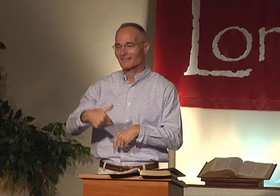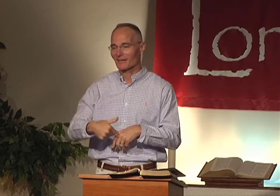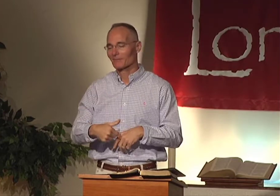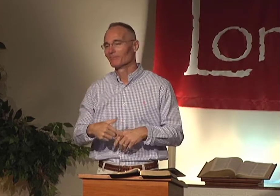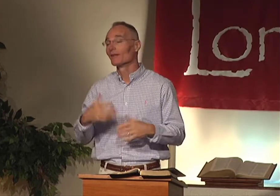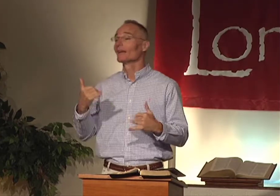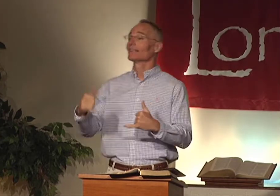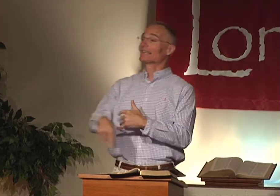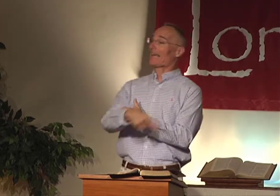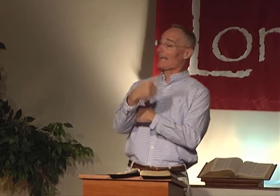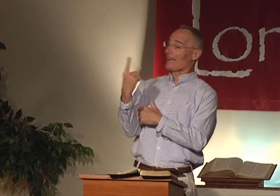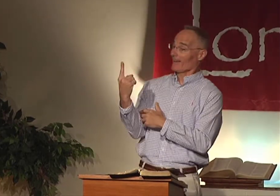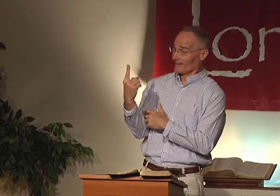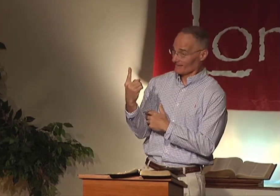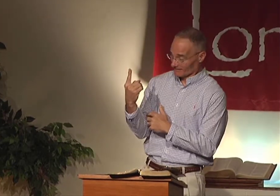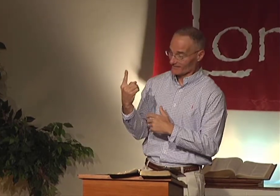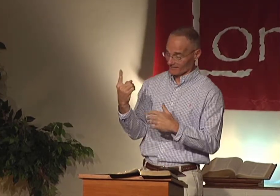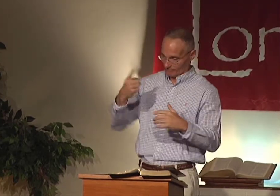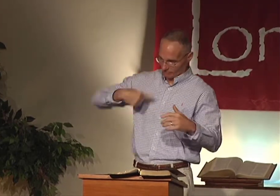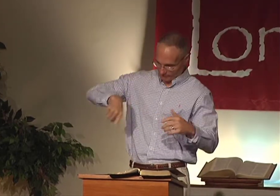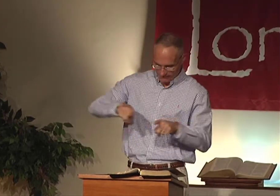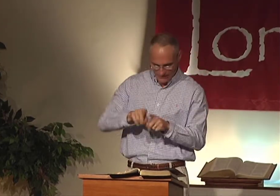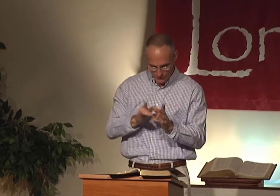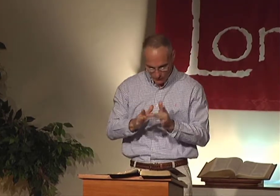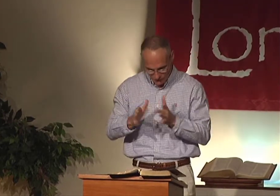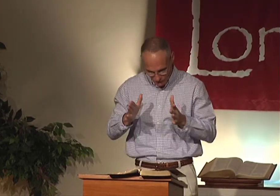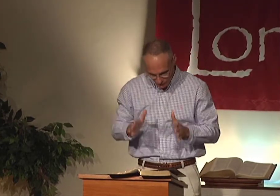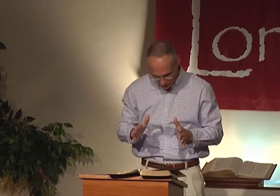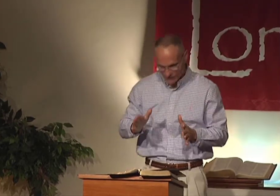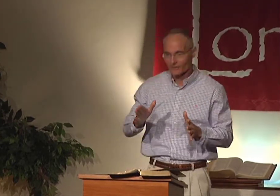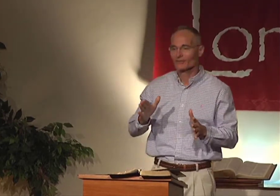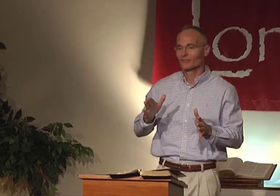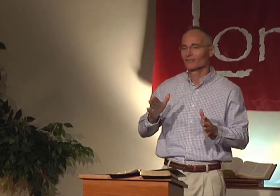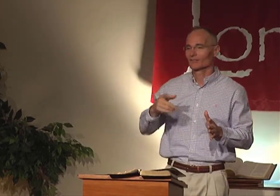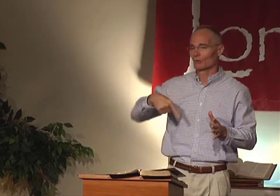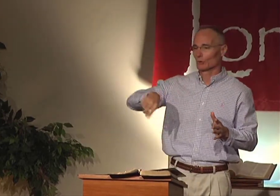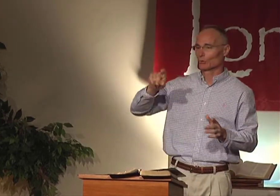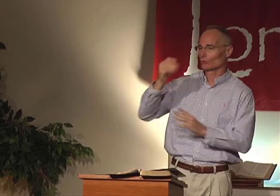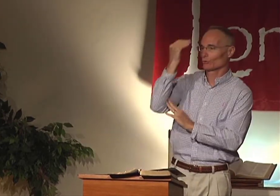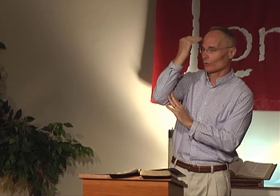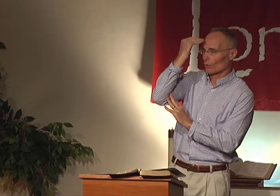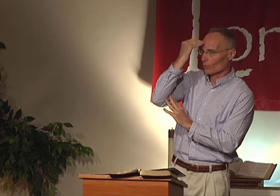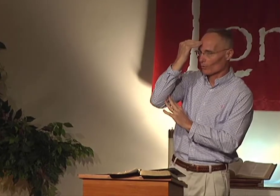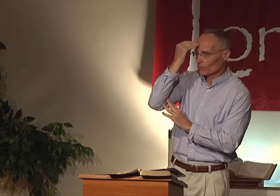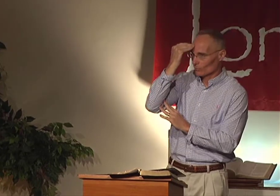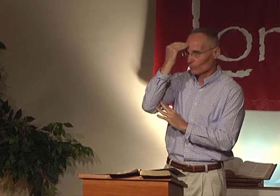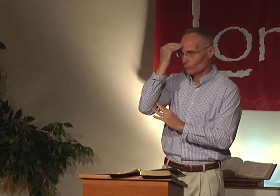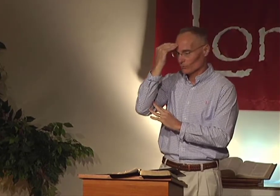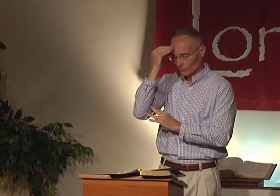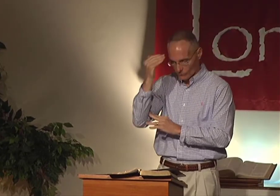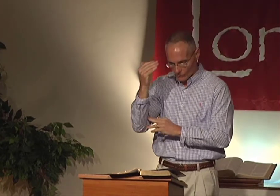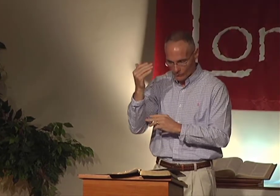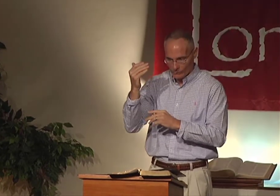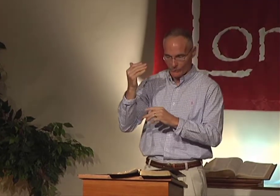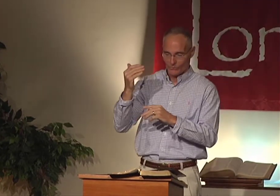But we've learned this through time. Now today, as Christians, you should know